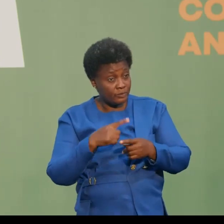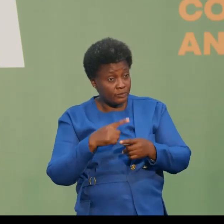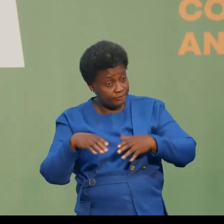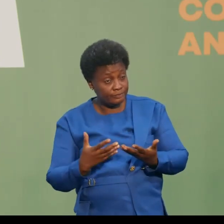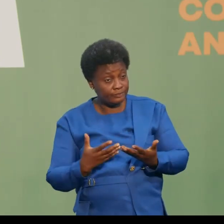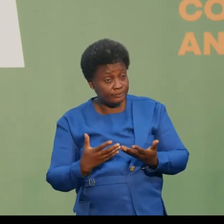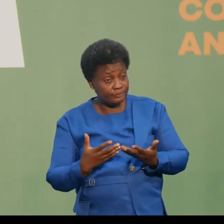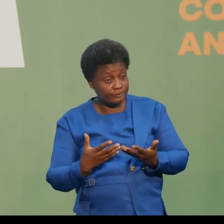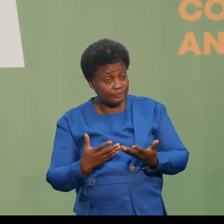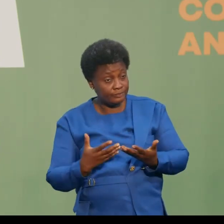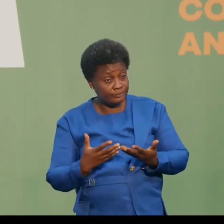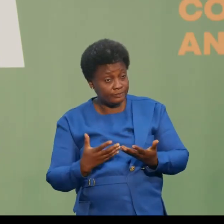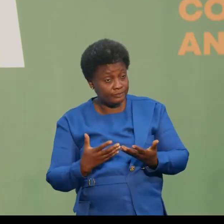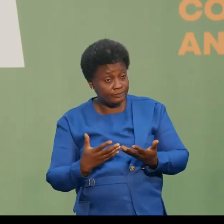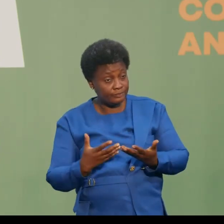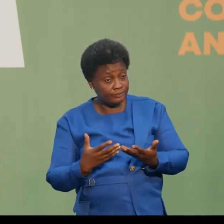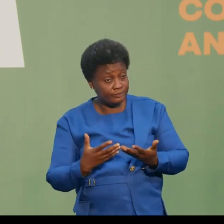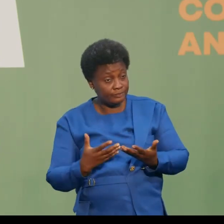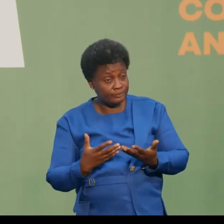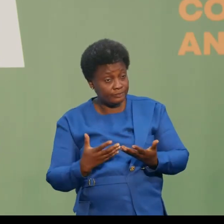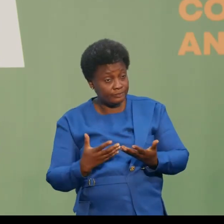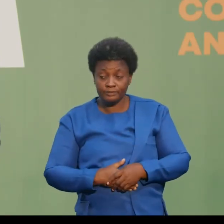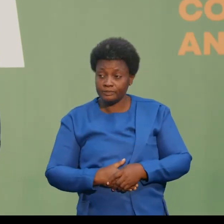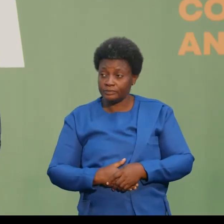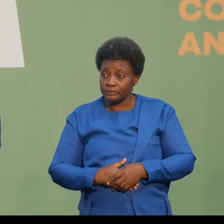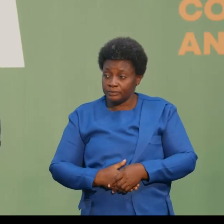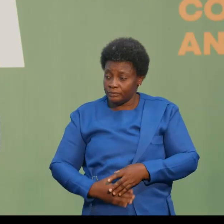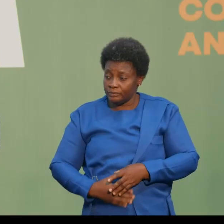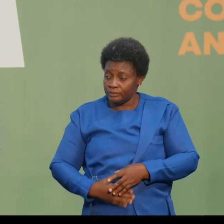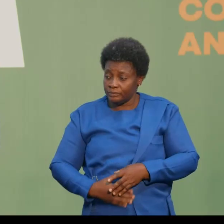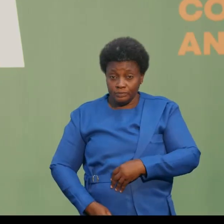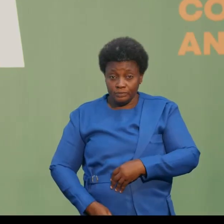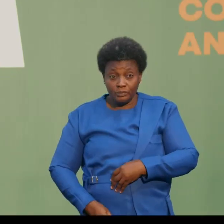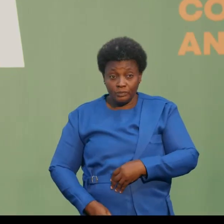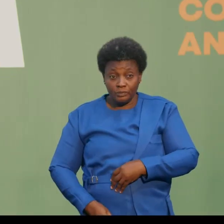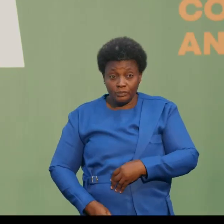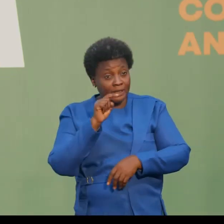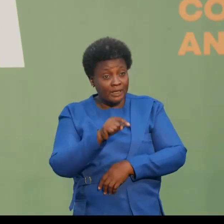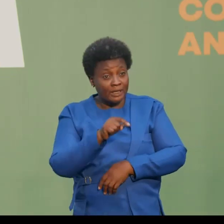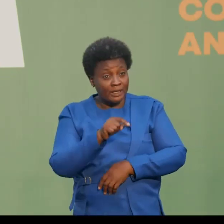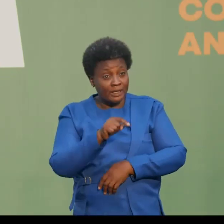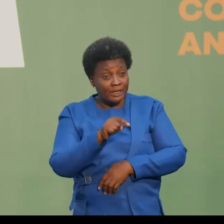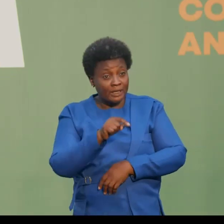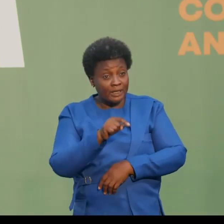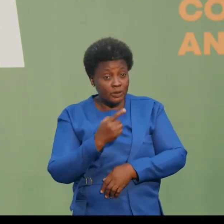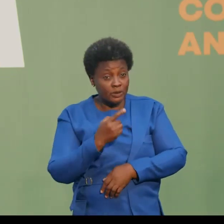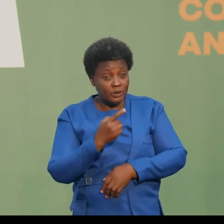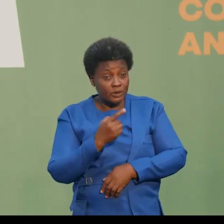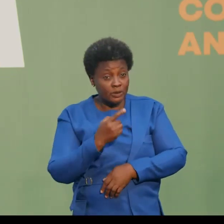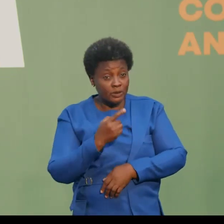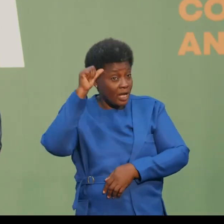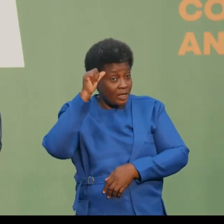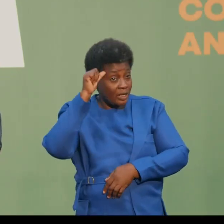and injectable lenacapavir, PrEP, which can be used by adults and adolescents.